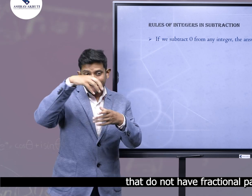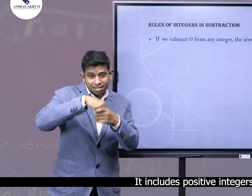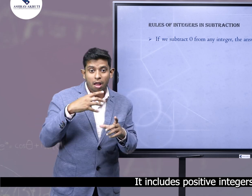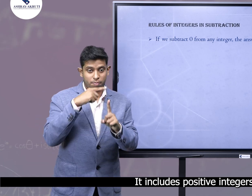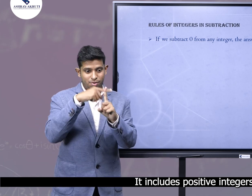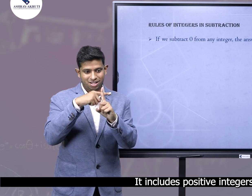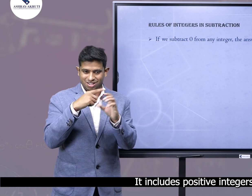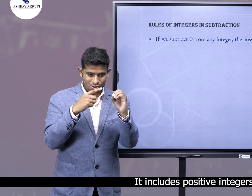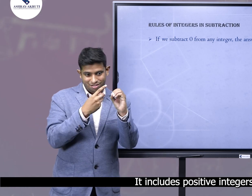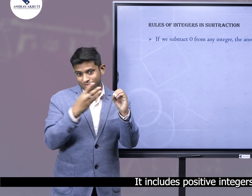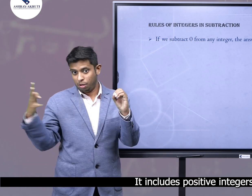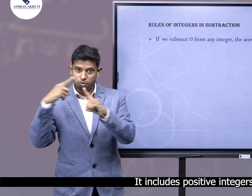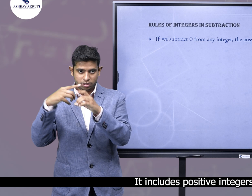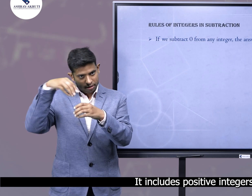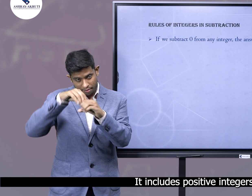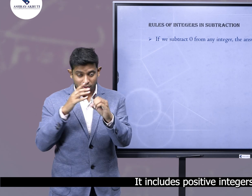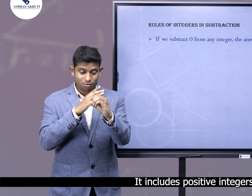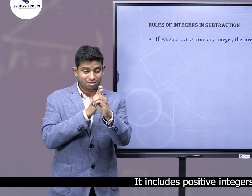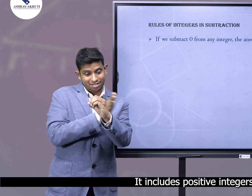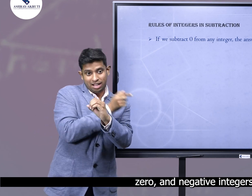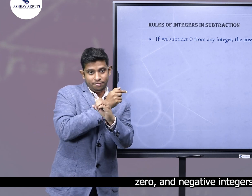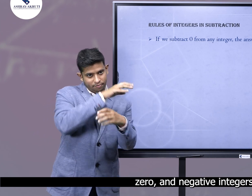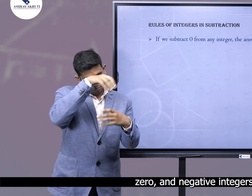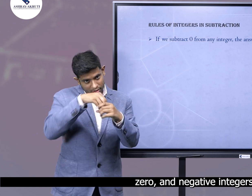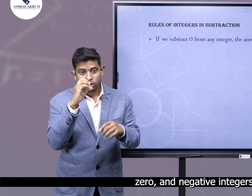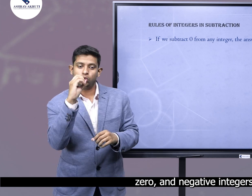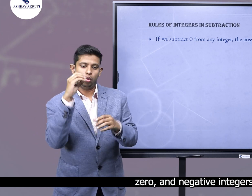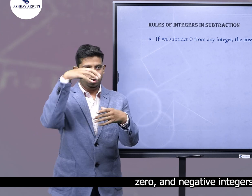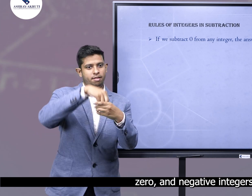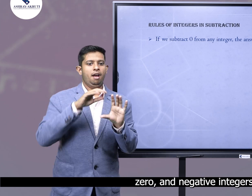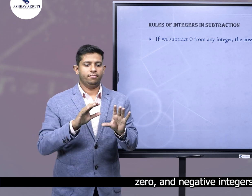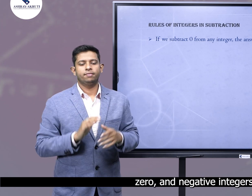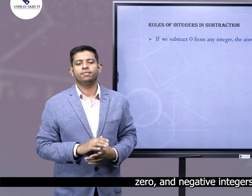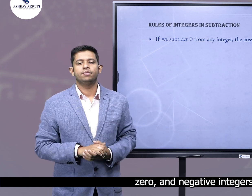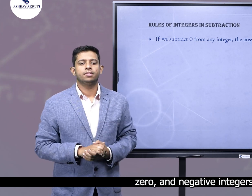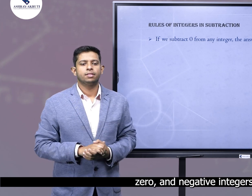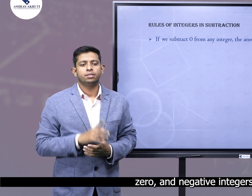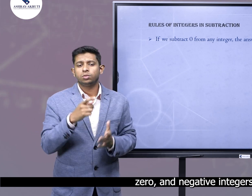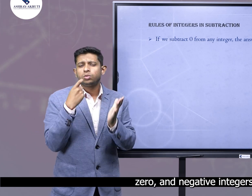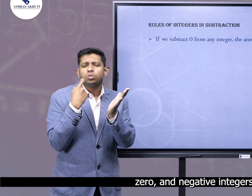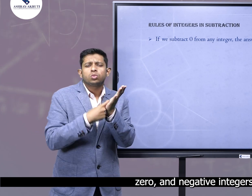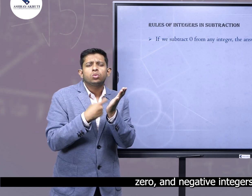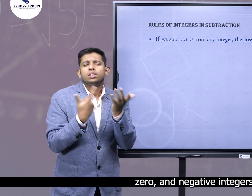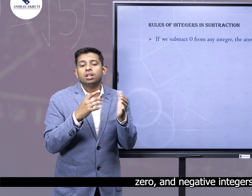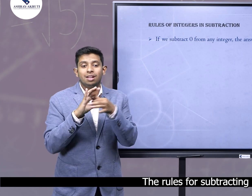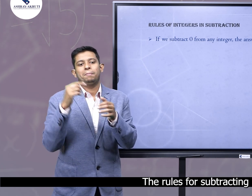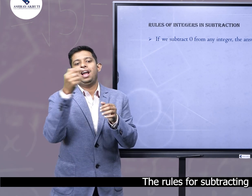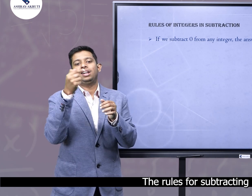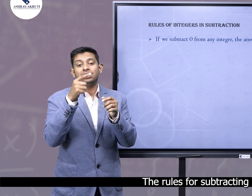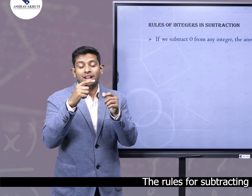It includes positive integers, 0, and negative integers. The rules for